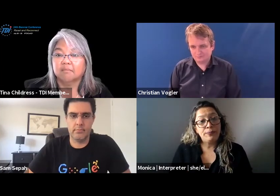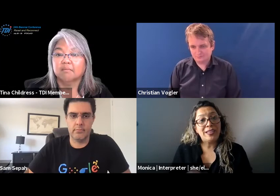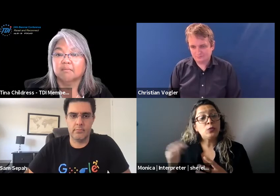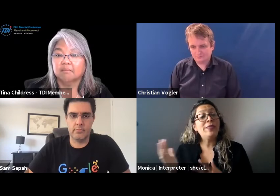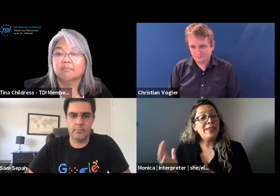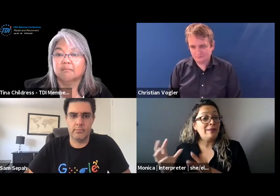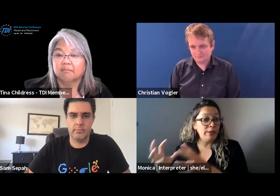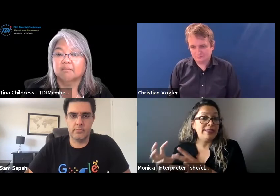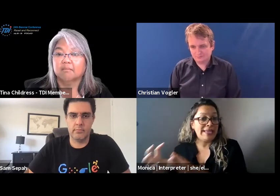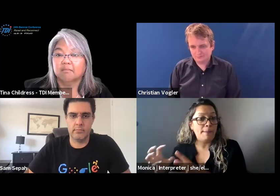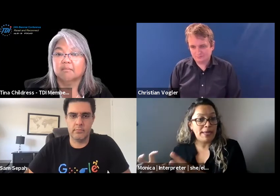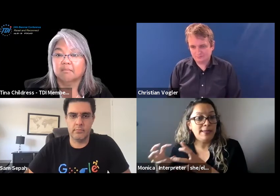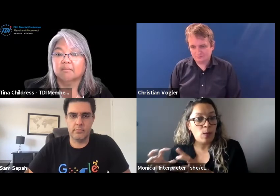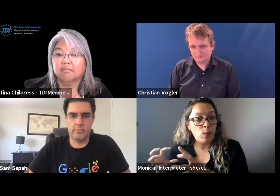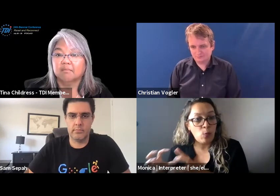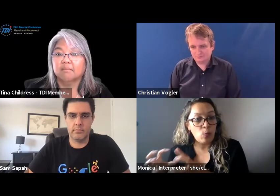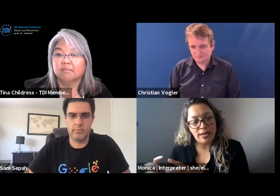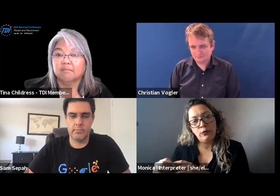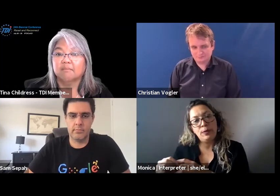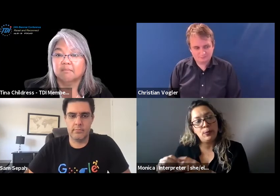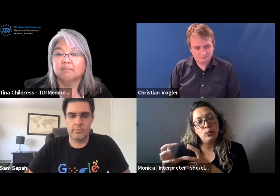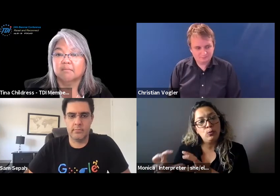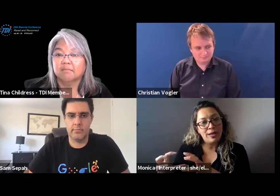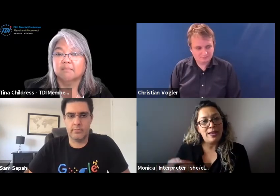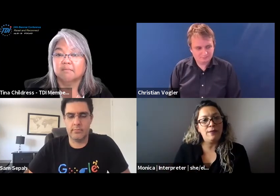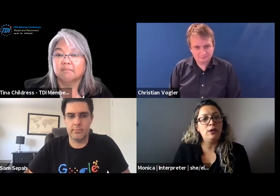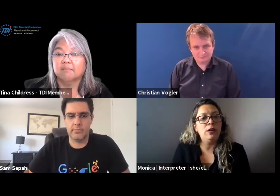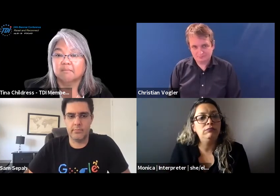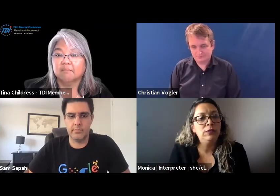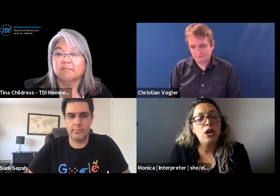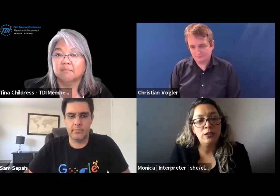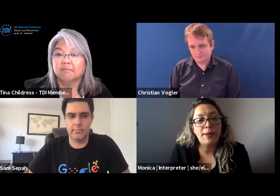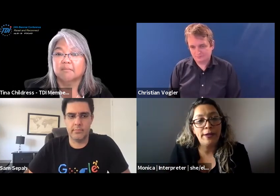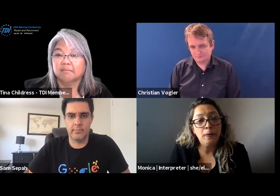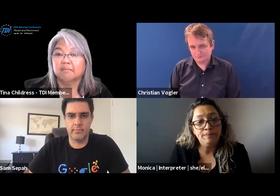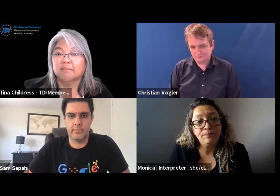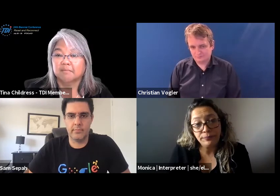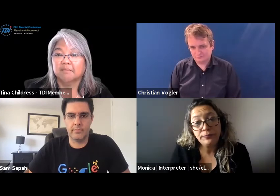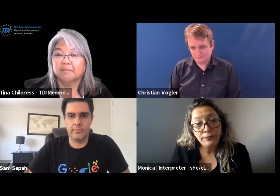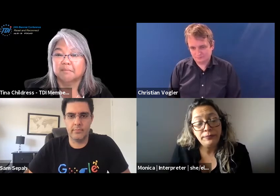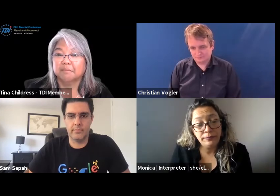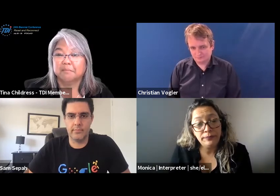That's one thing that fills the gap in some way, right? For people who might have a cost barrier.